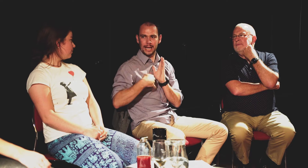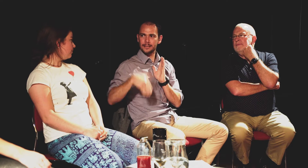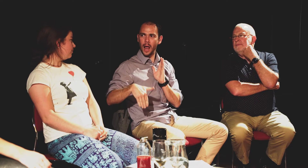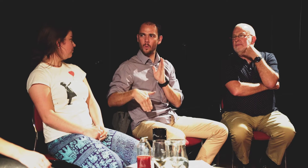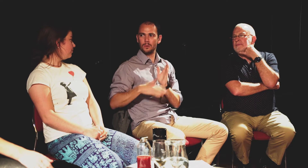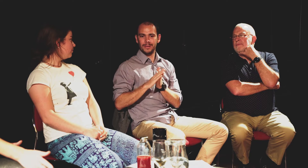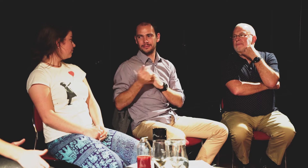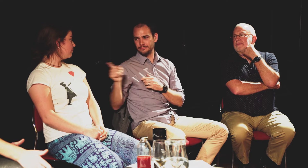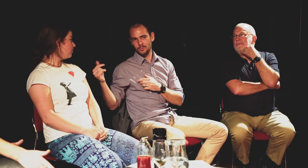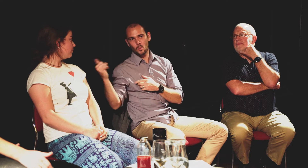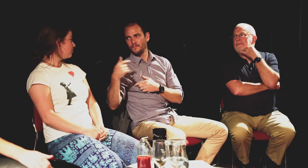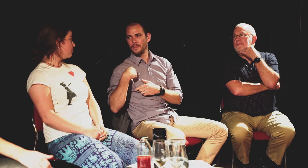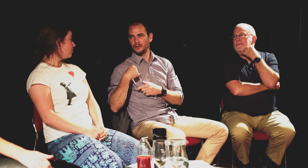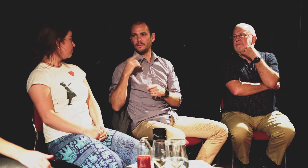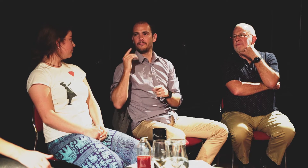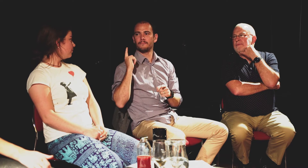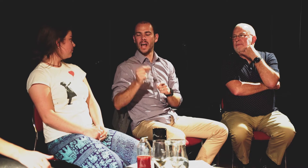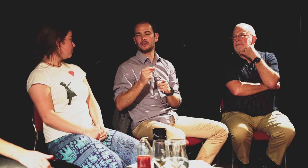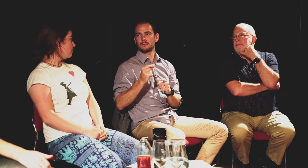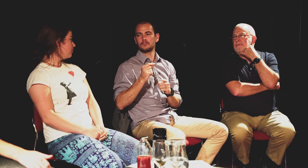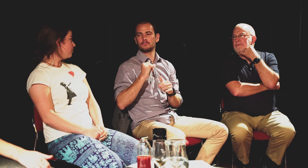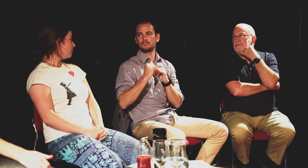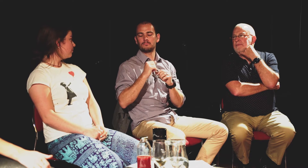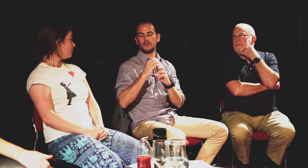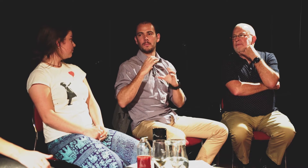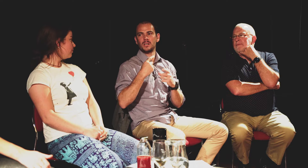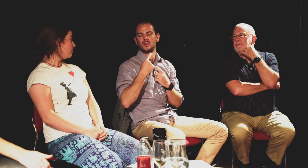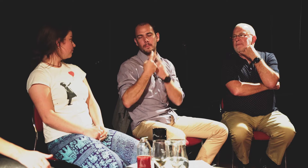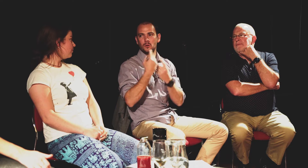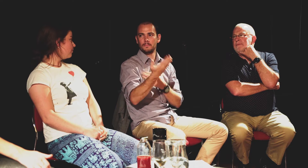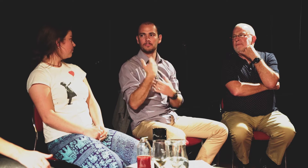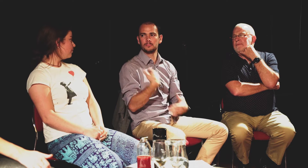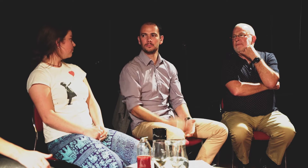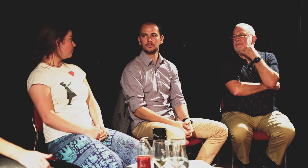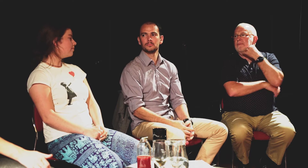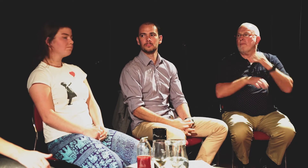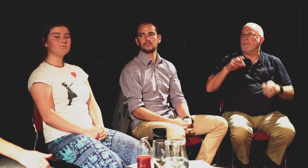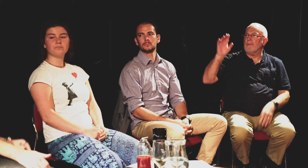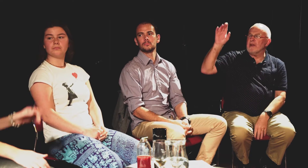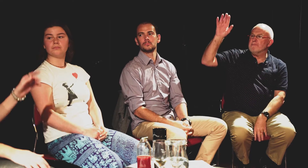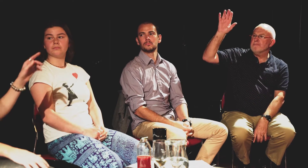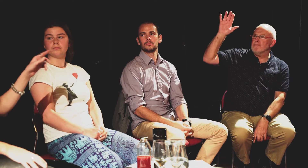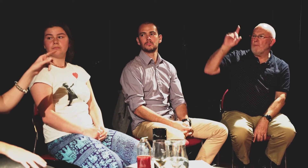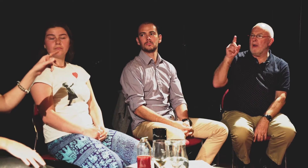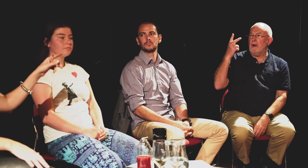can't text that, obviously, and wait 1 or 2 hours. So I have to ask someone to call for me, to get that information straight away.